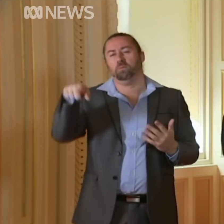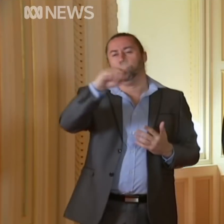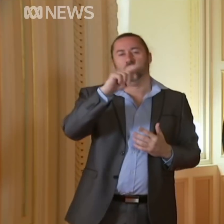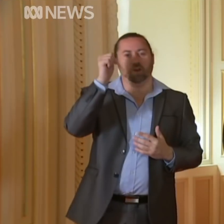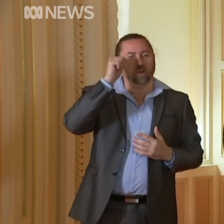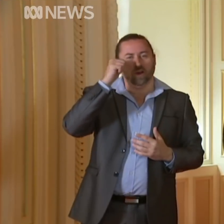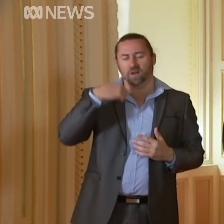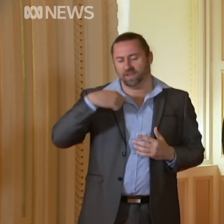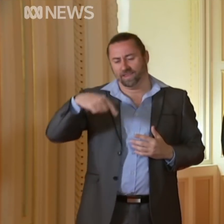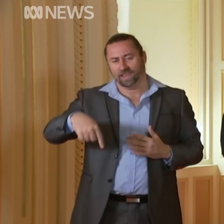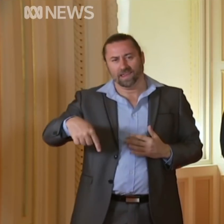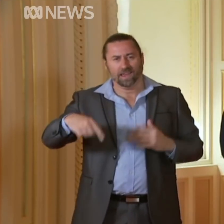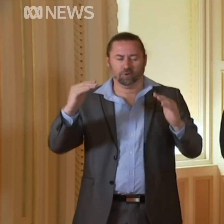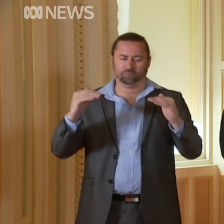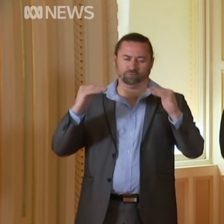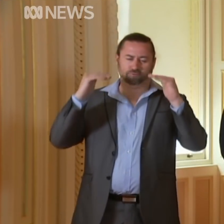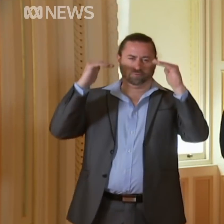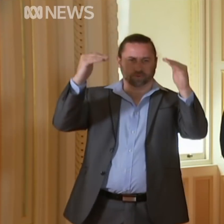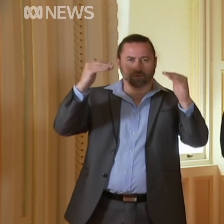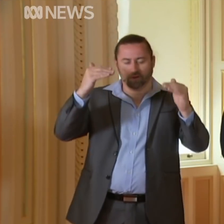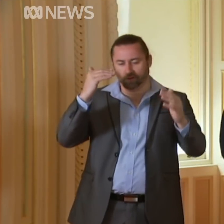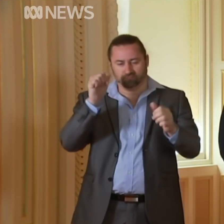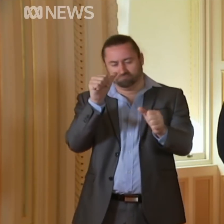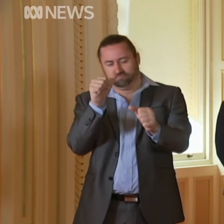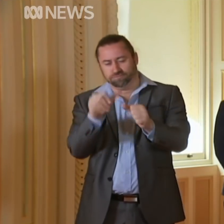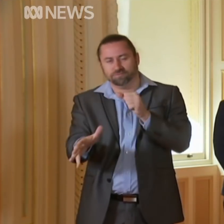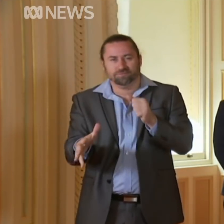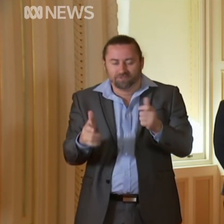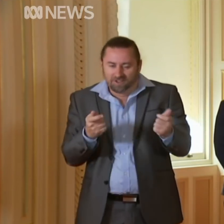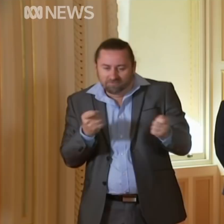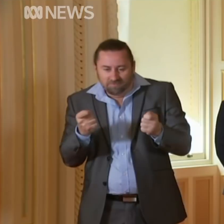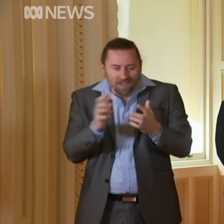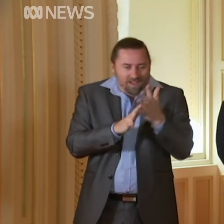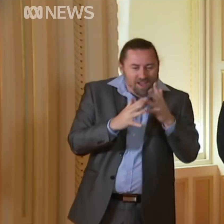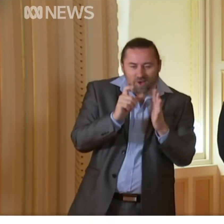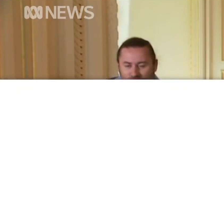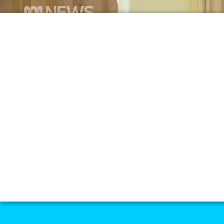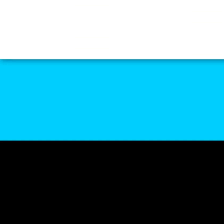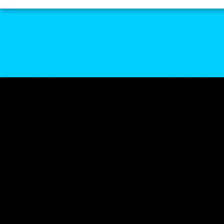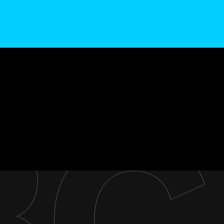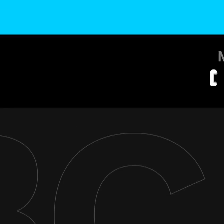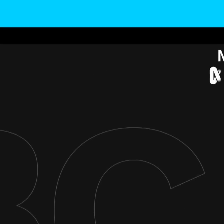in Queensland, 2 new cases linked to the Brisbane Youth Detention Centre cluster.